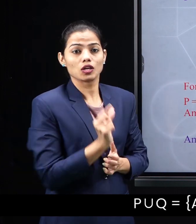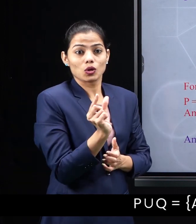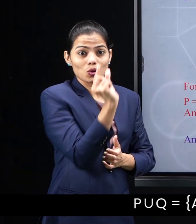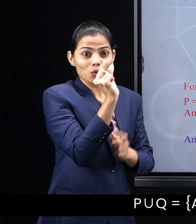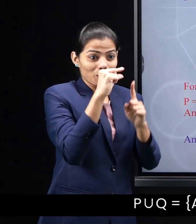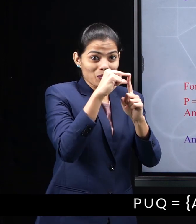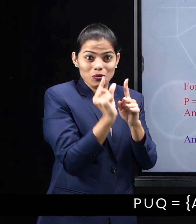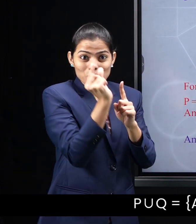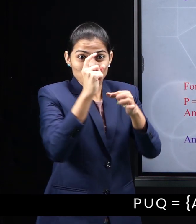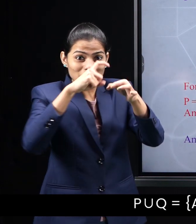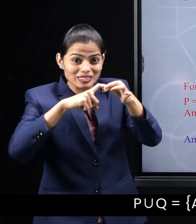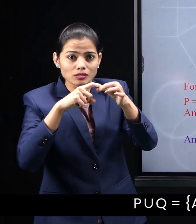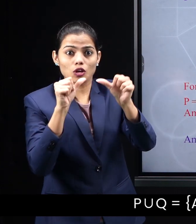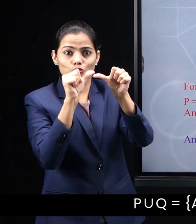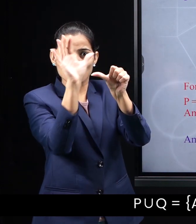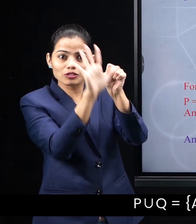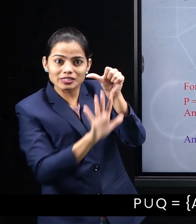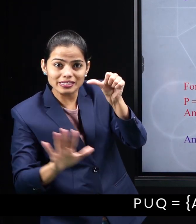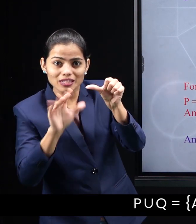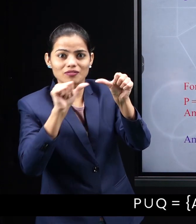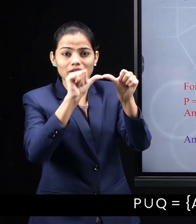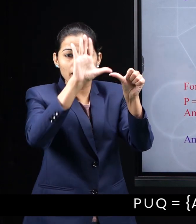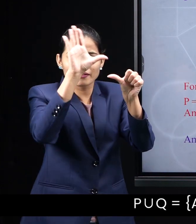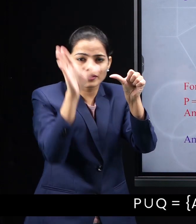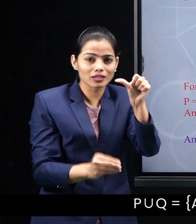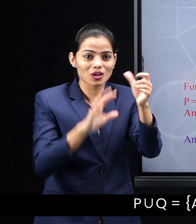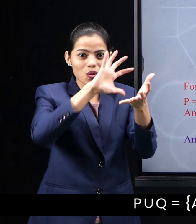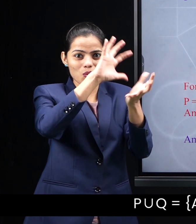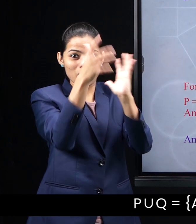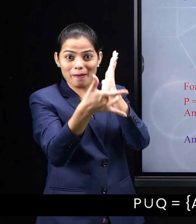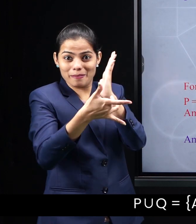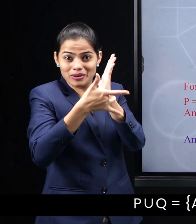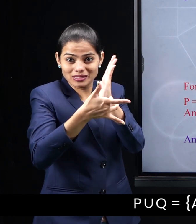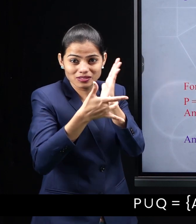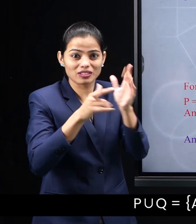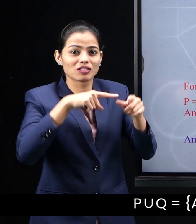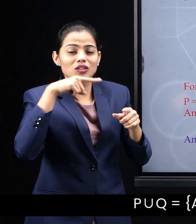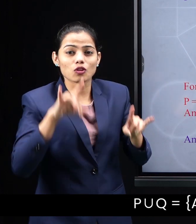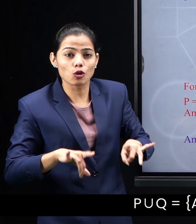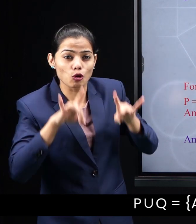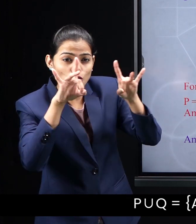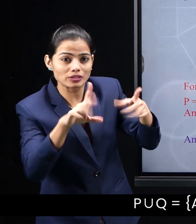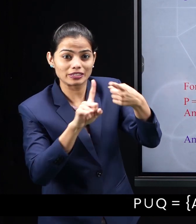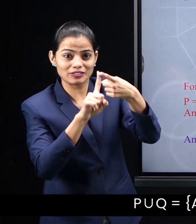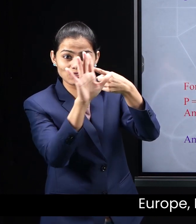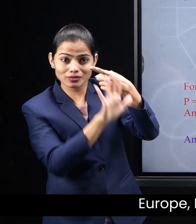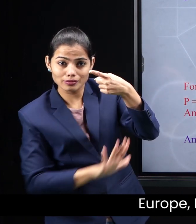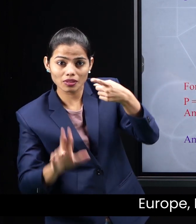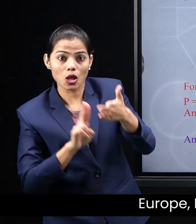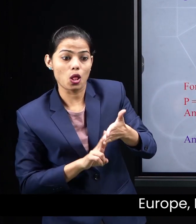P union Q is equal to Asia, Africa, Antarctica, Australia,